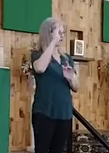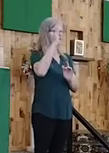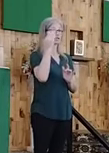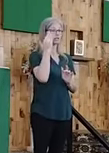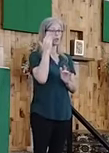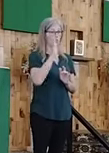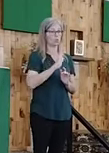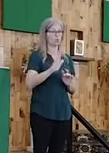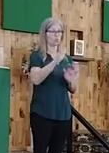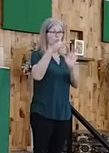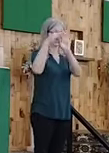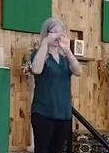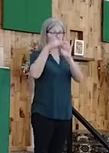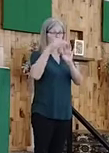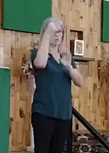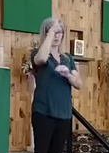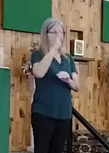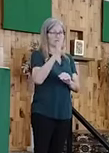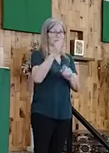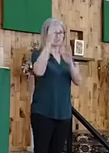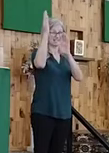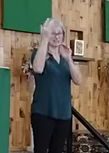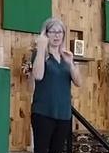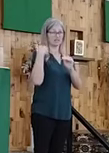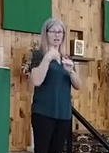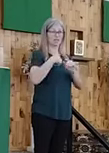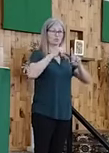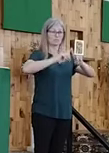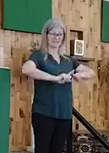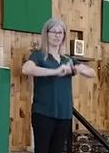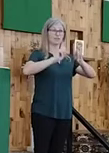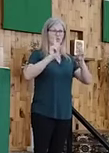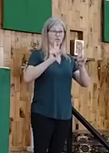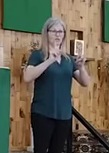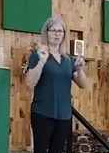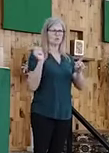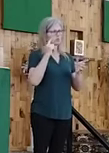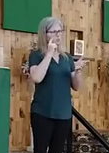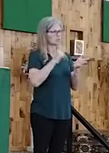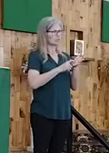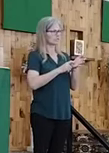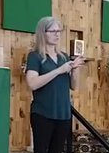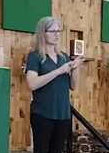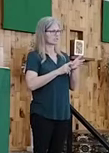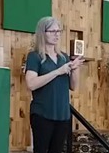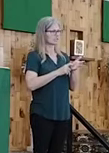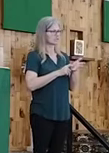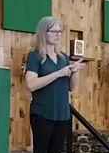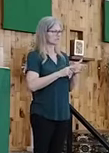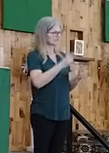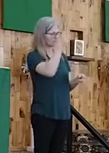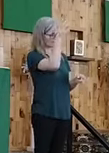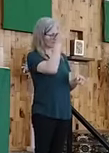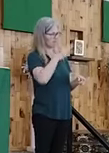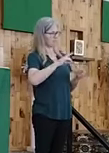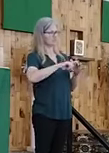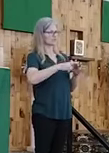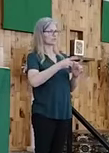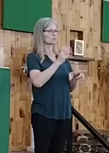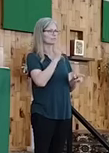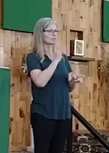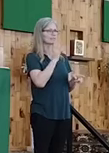with God, God expects us to be different. Notice when the man begins to hear and he begins to speak, what does he immediately do? He goes